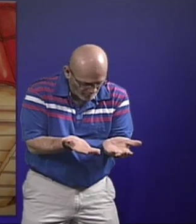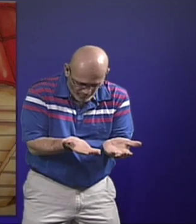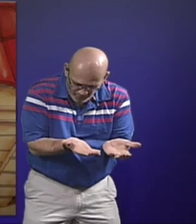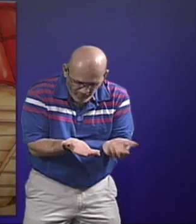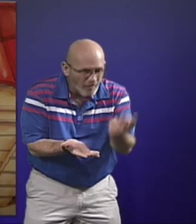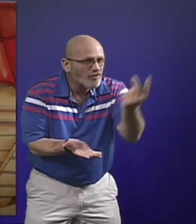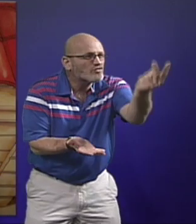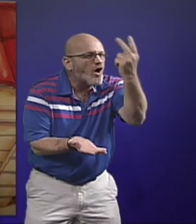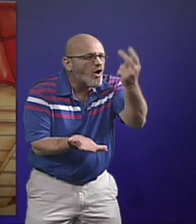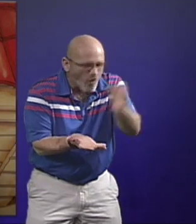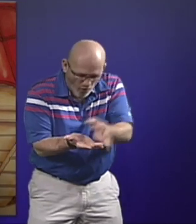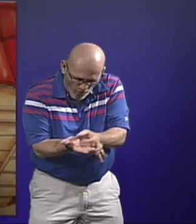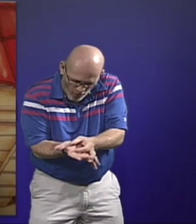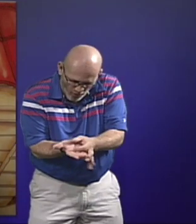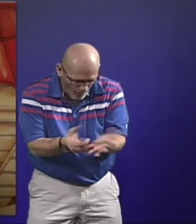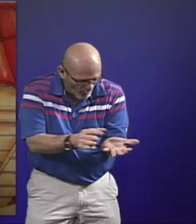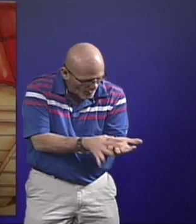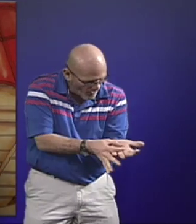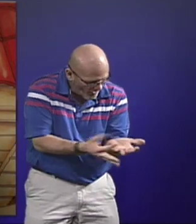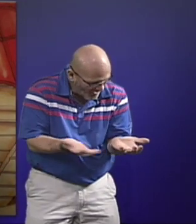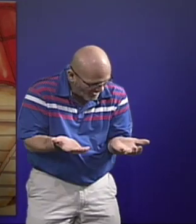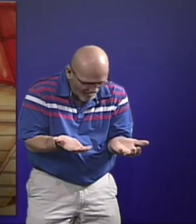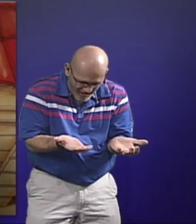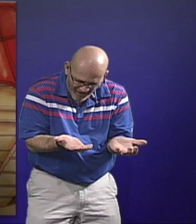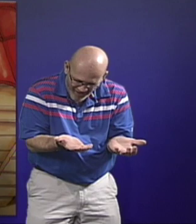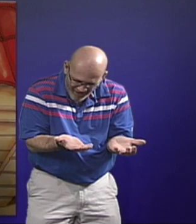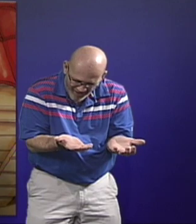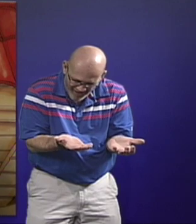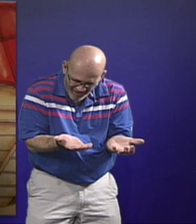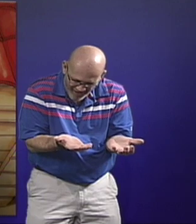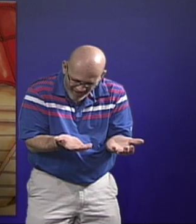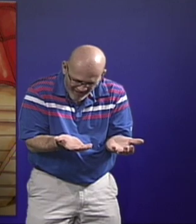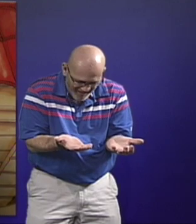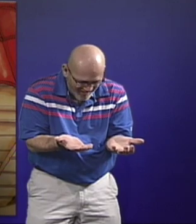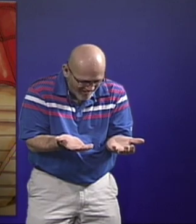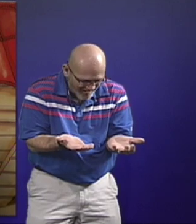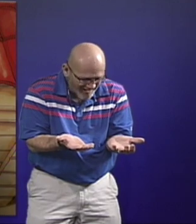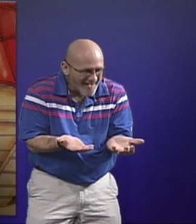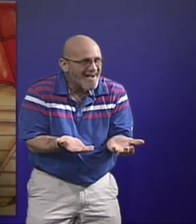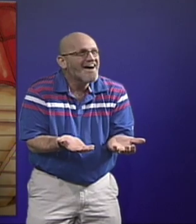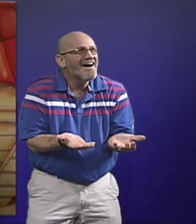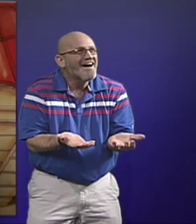the next morning, the girl looked, and she got 2 coins.